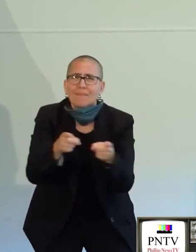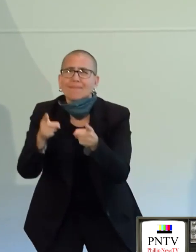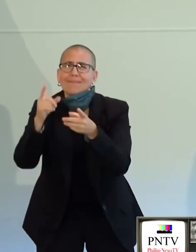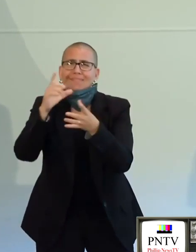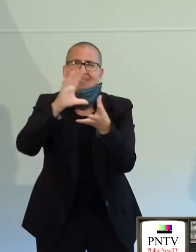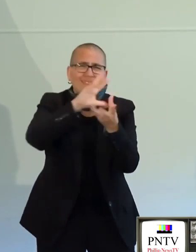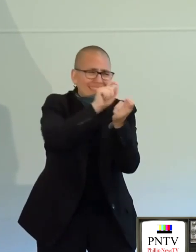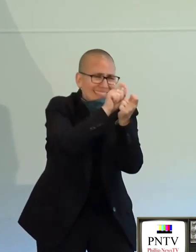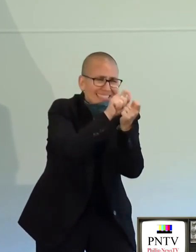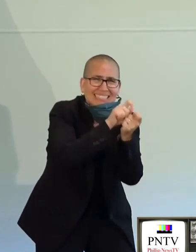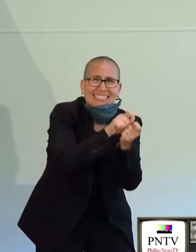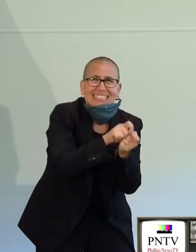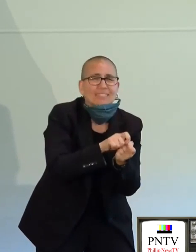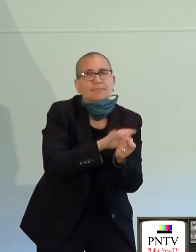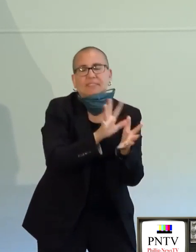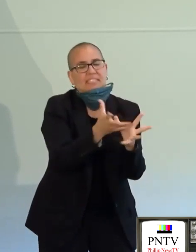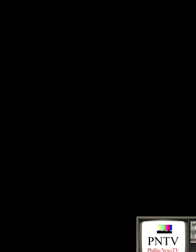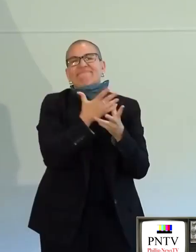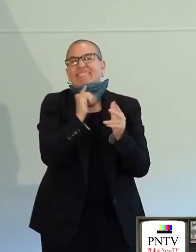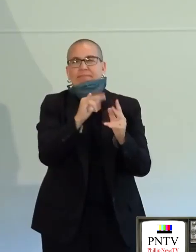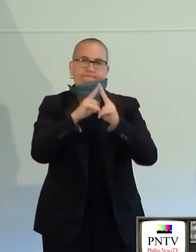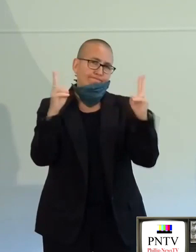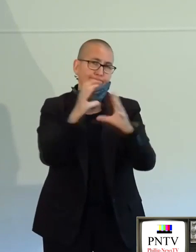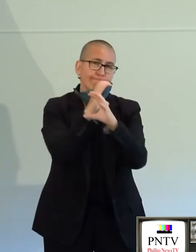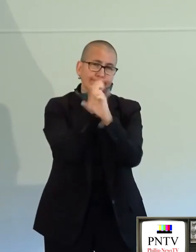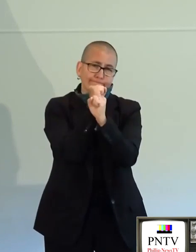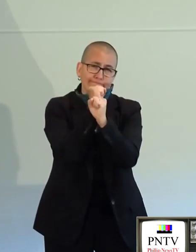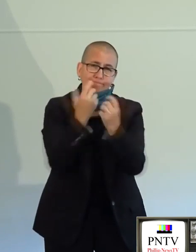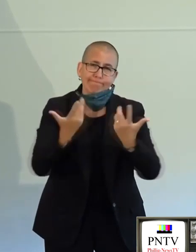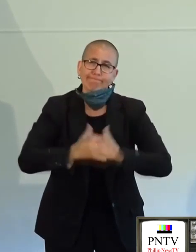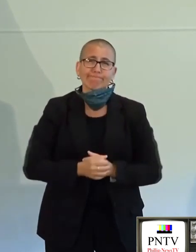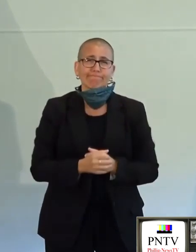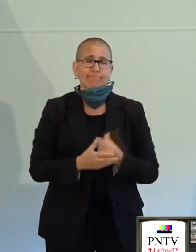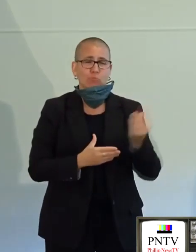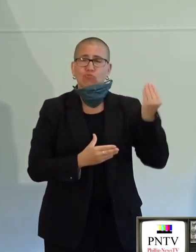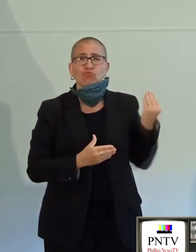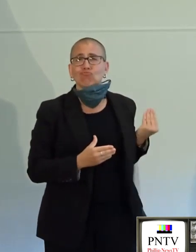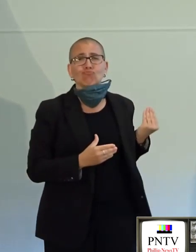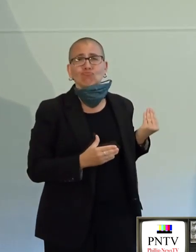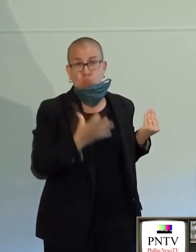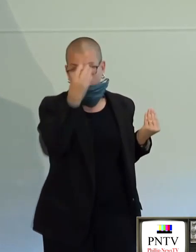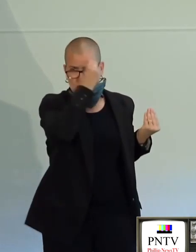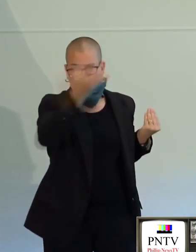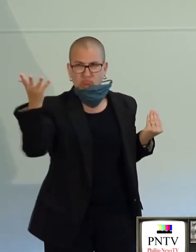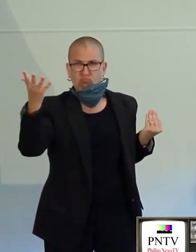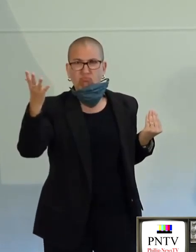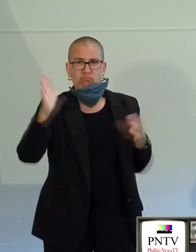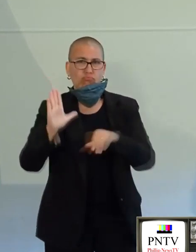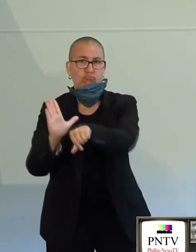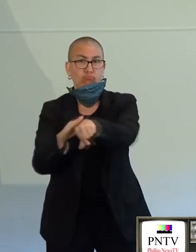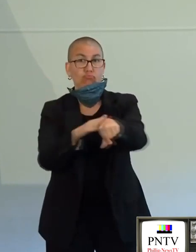is currently confidential, so I just want to set that expectation right now. With that, Attorney General Ellison.